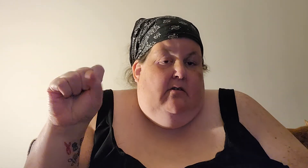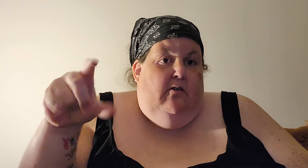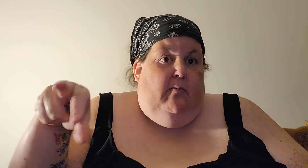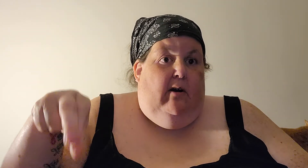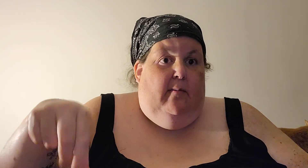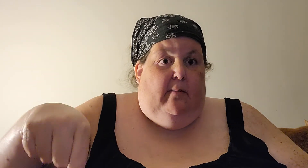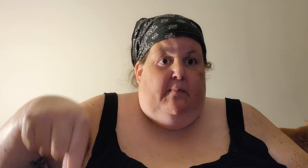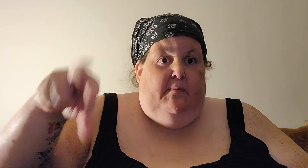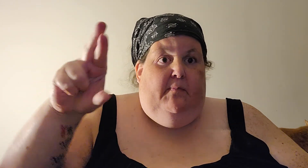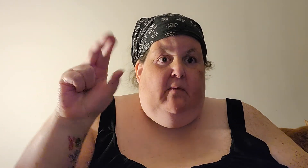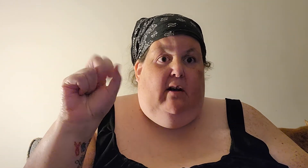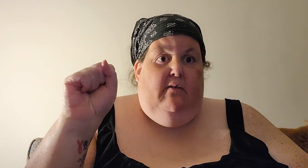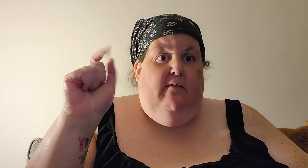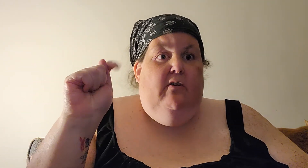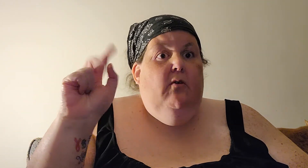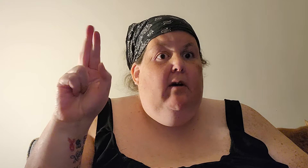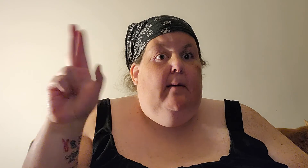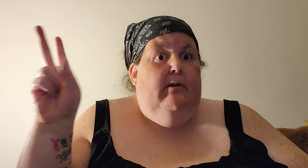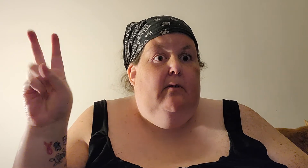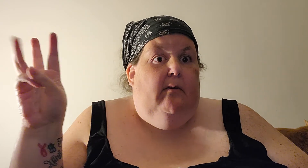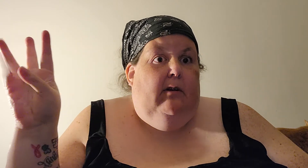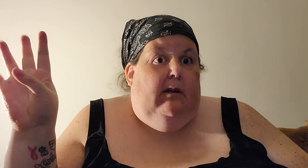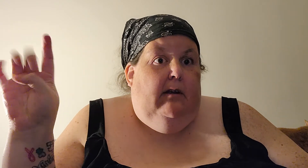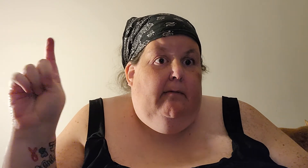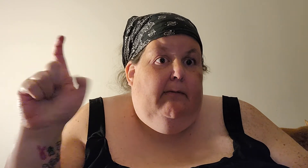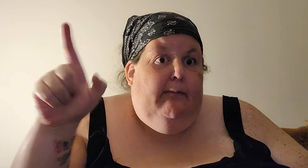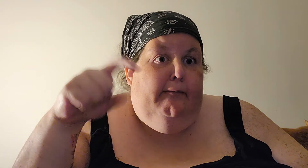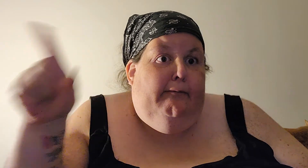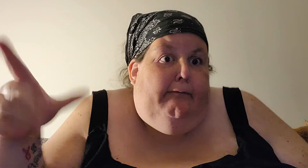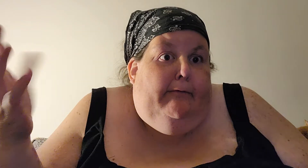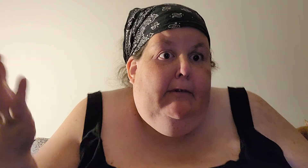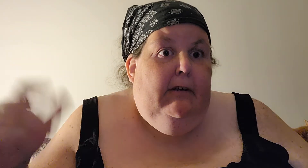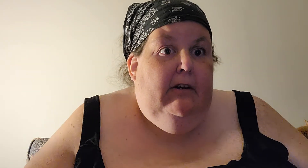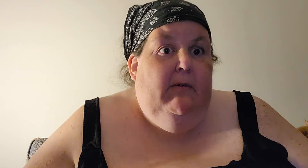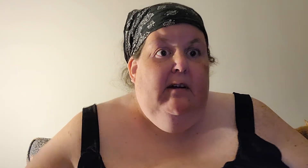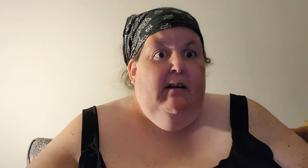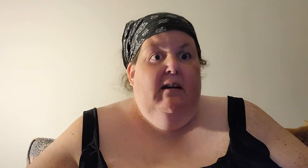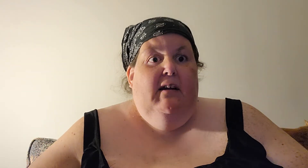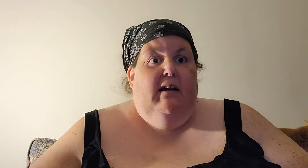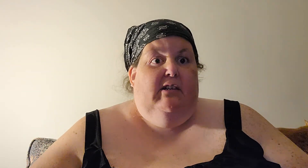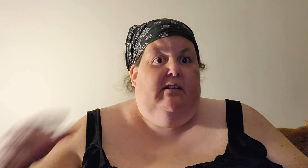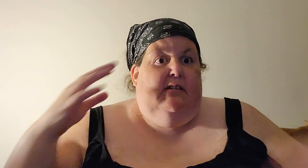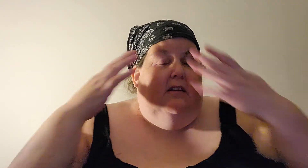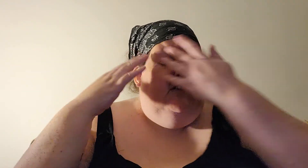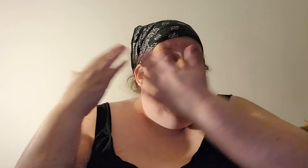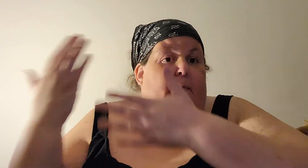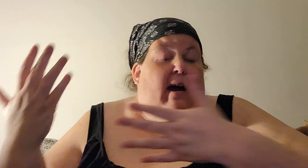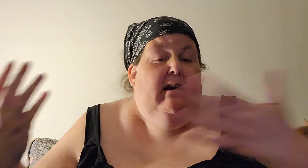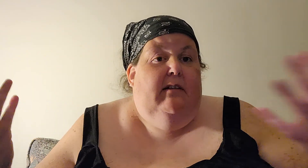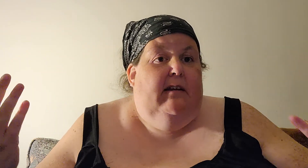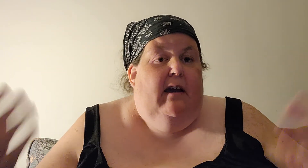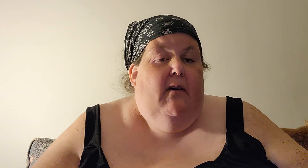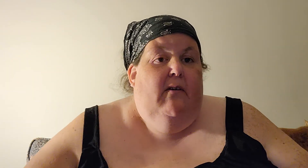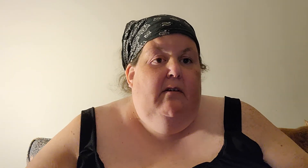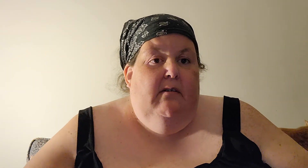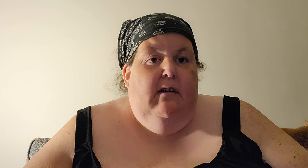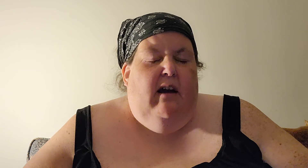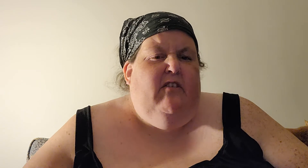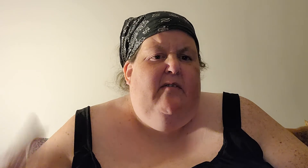no problem. I don't even know what I'm doing really. You know, it just is automatically now. I don't even know